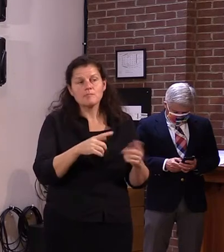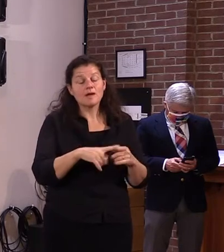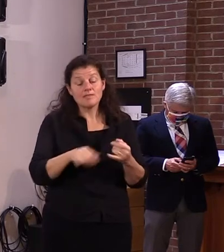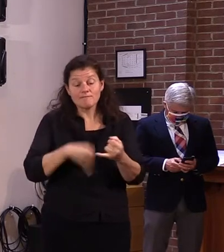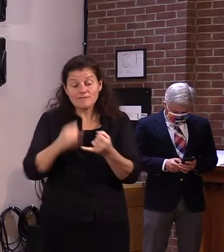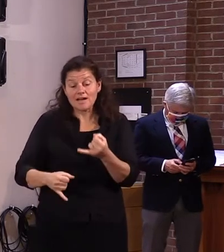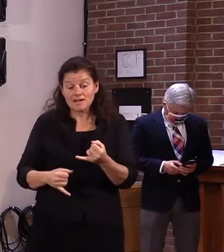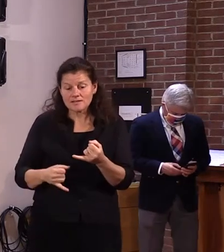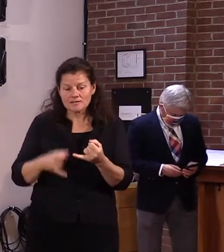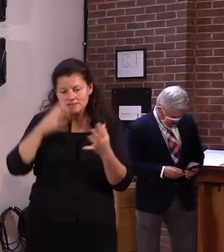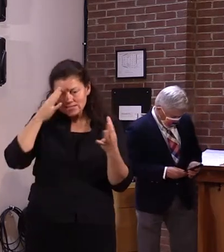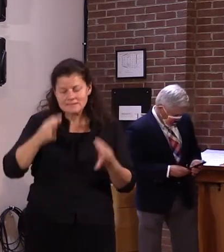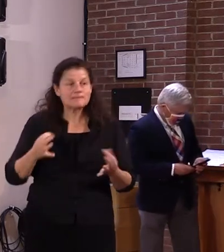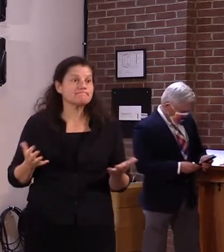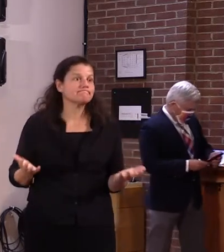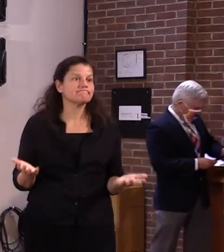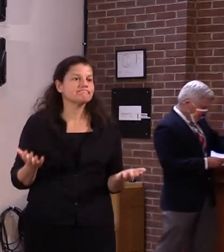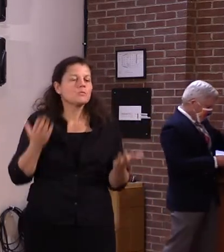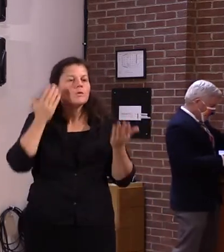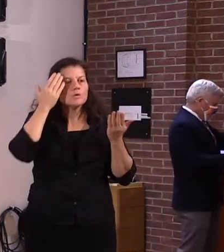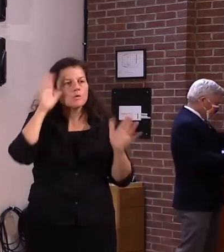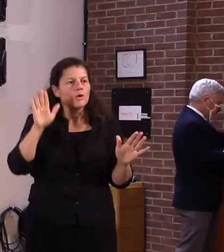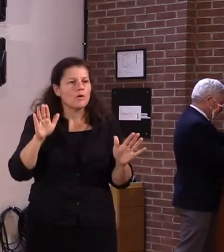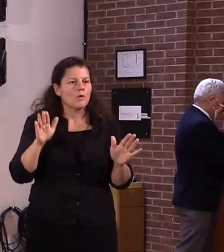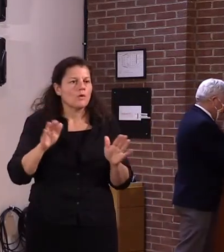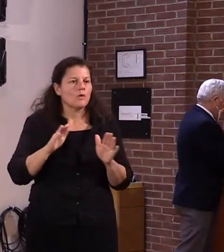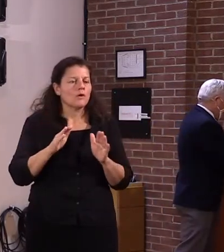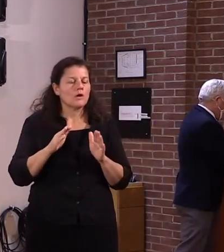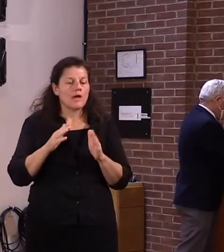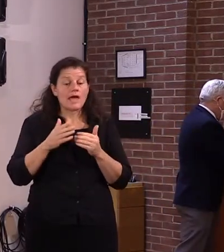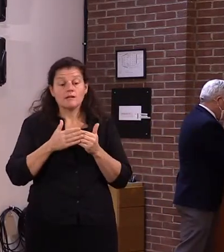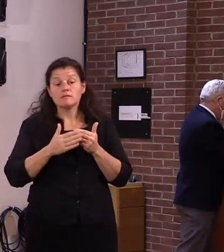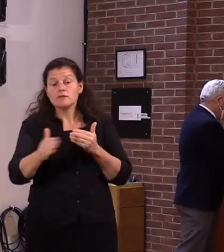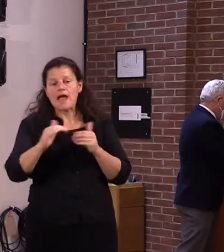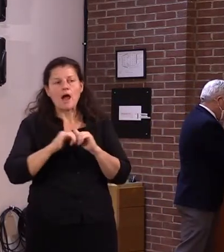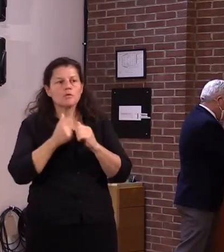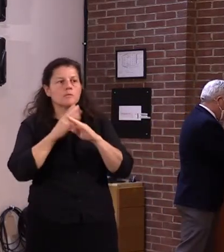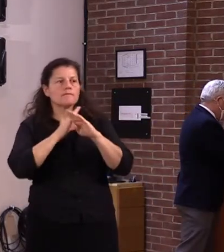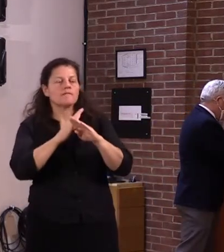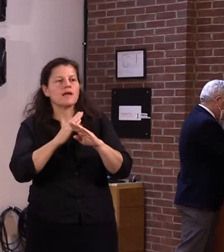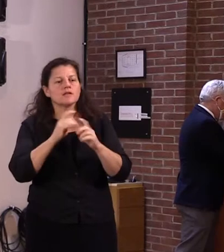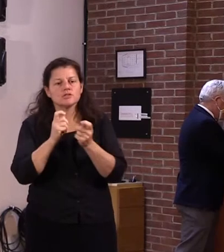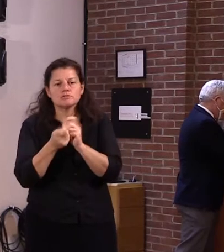so hard to tell you what would be preventive in this regard.